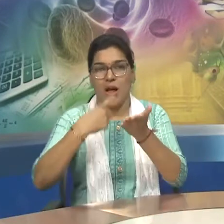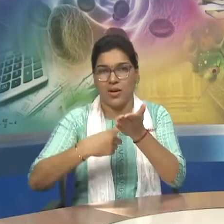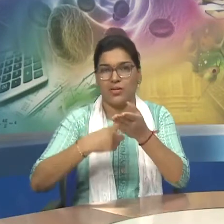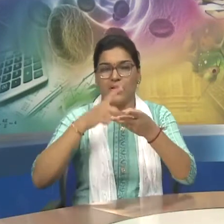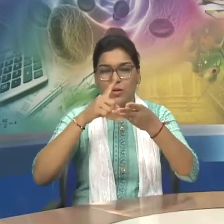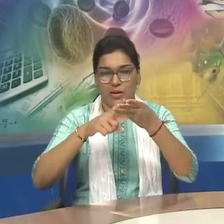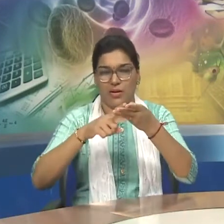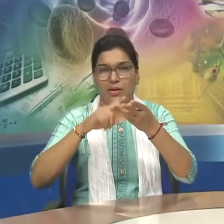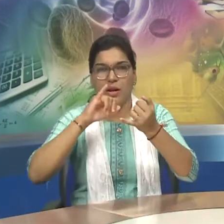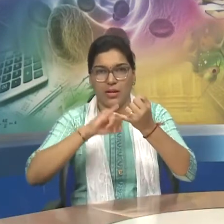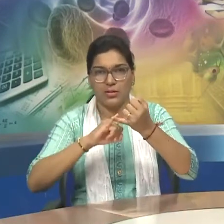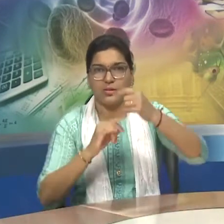Restoring